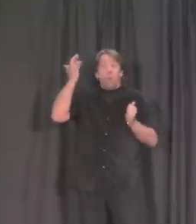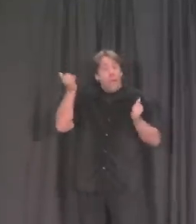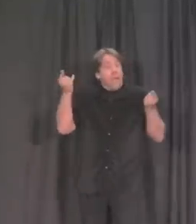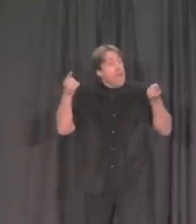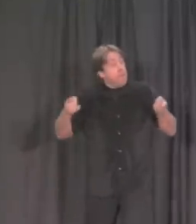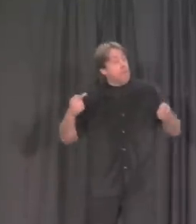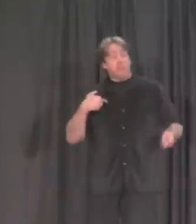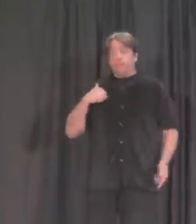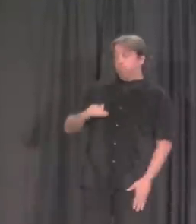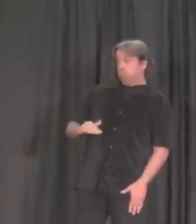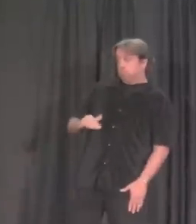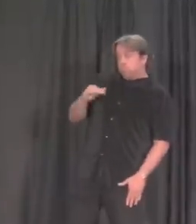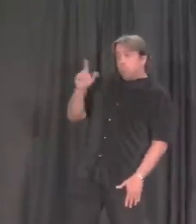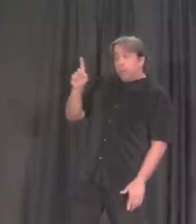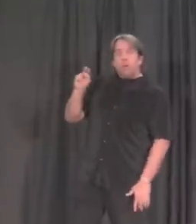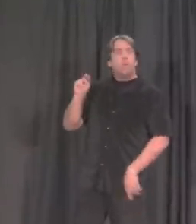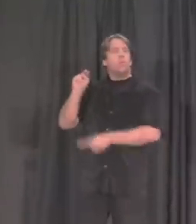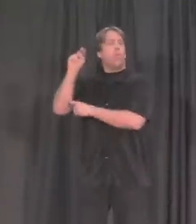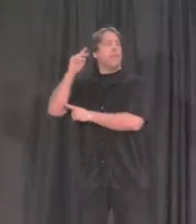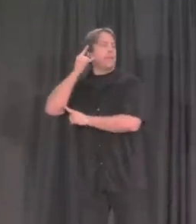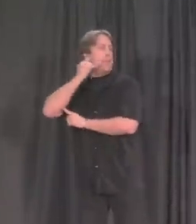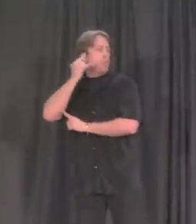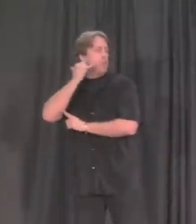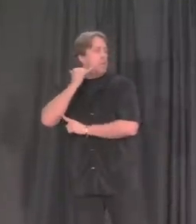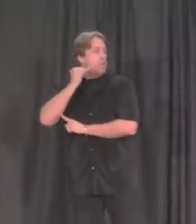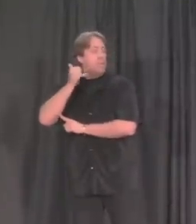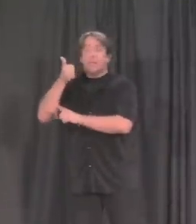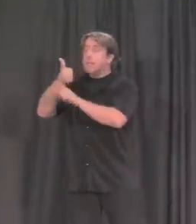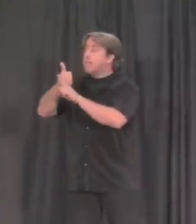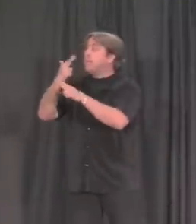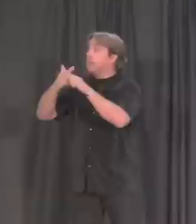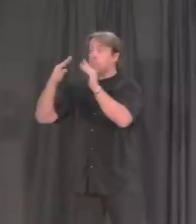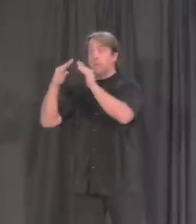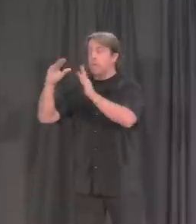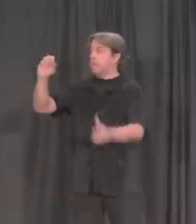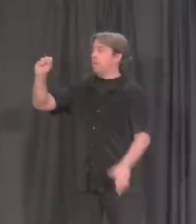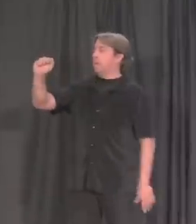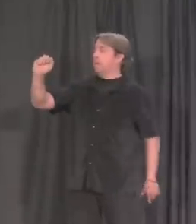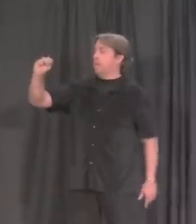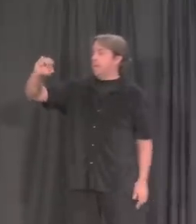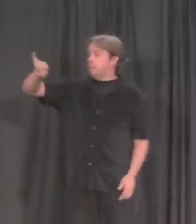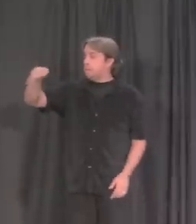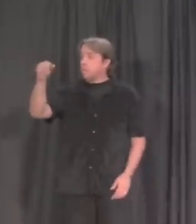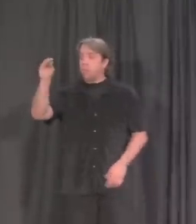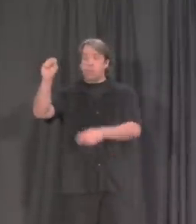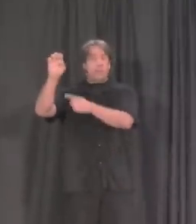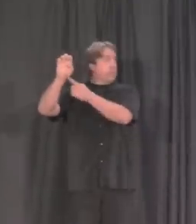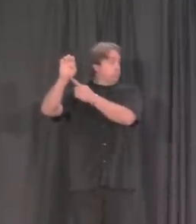you see. While I was growing up in North California, in San Jose,